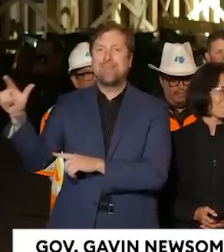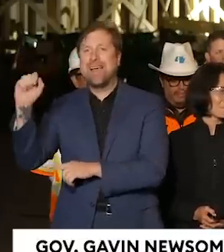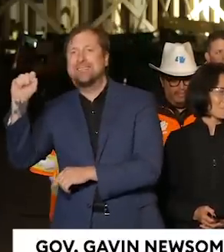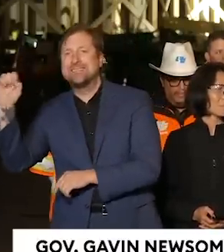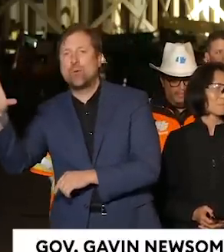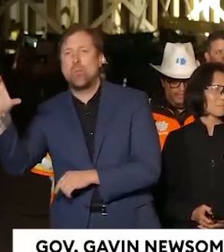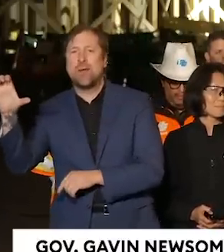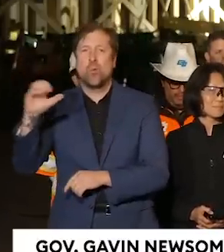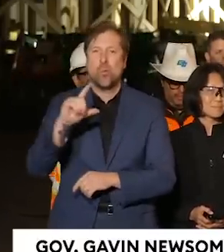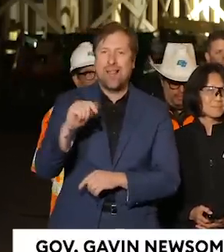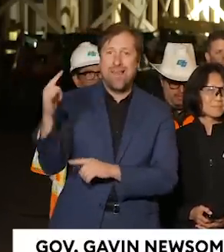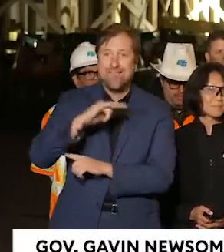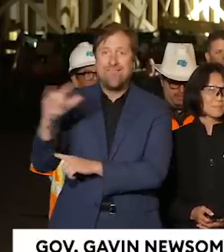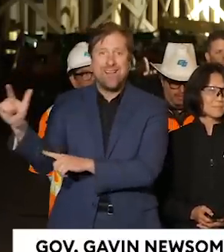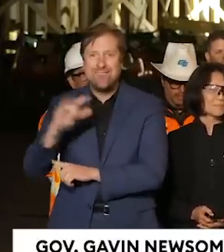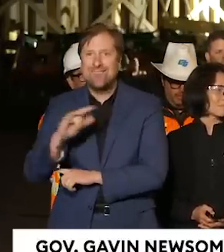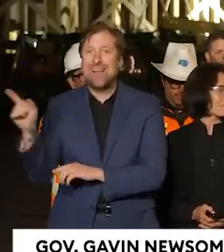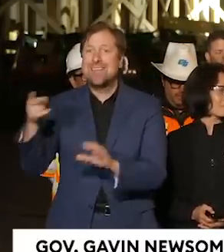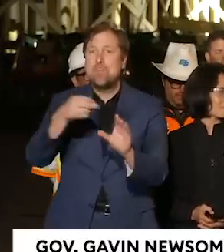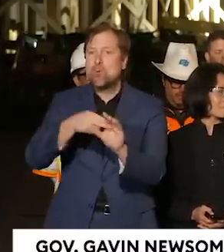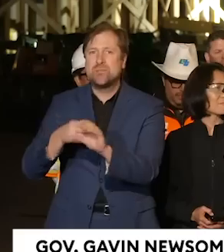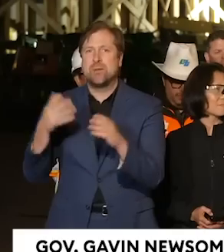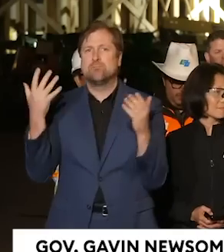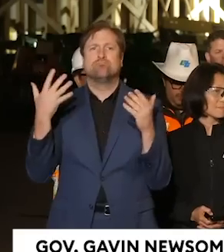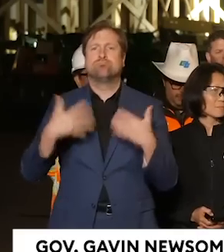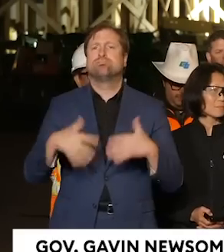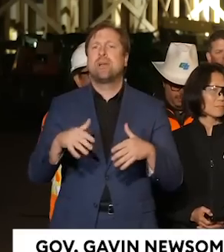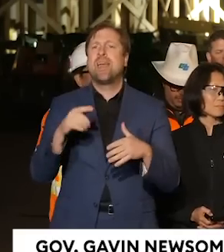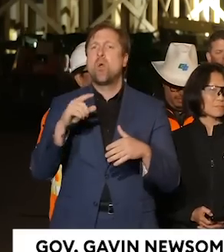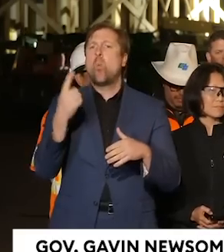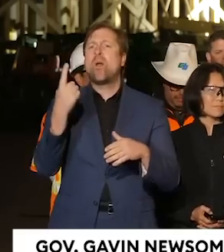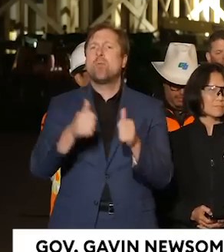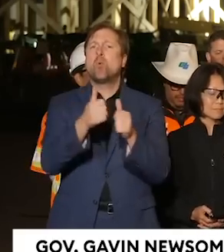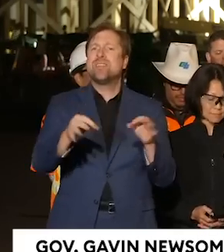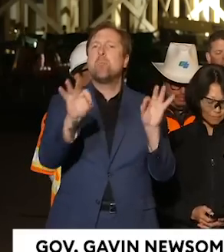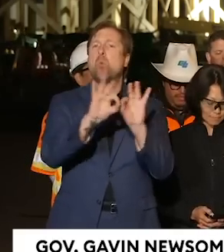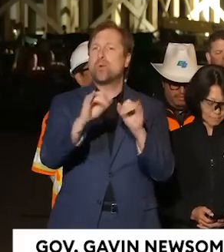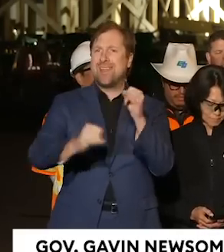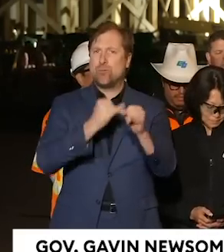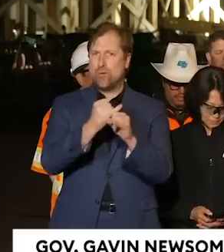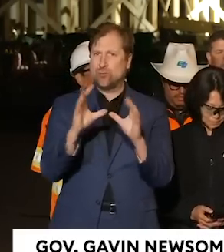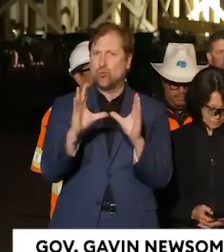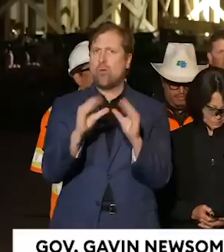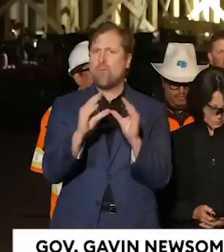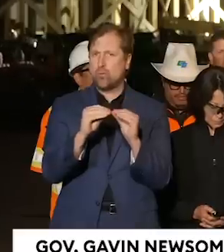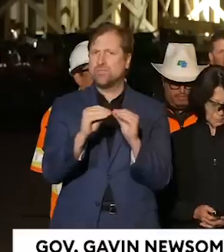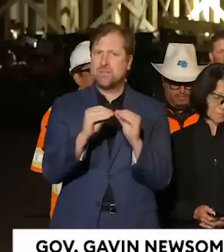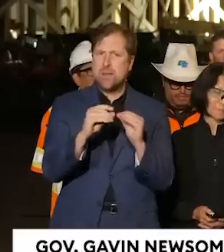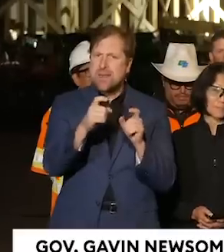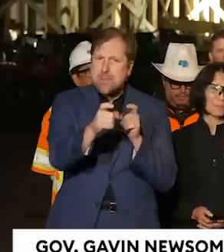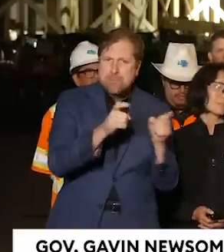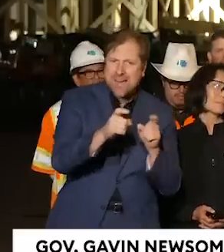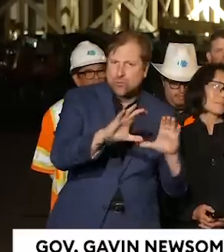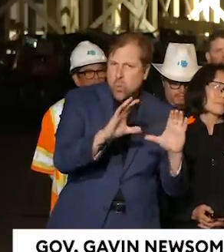while participating in one of the most significant international conferences that we've seen in our country, managing the